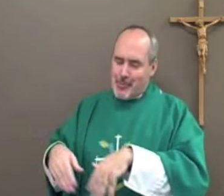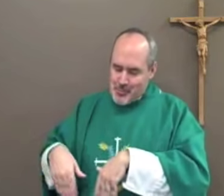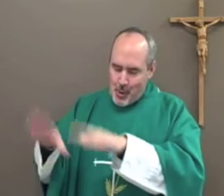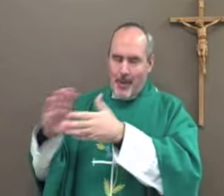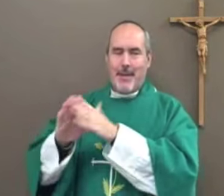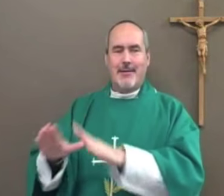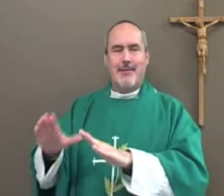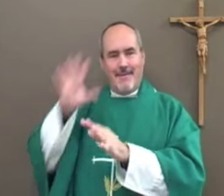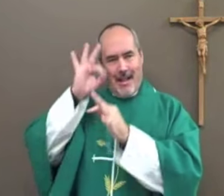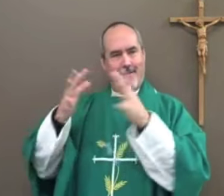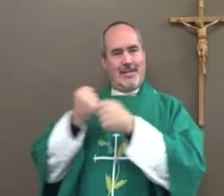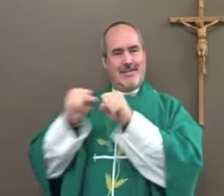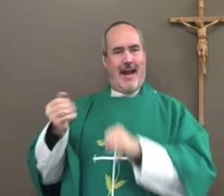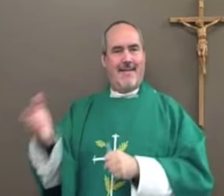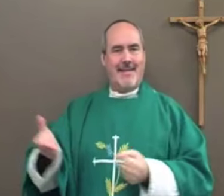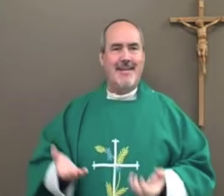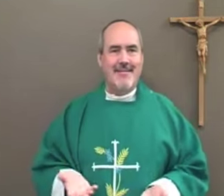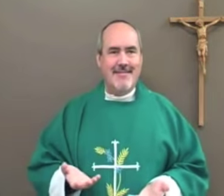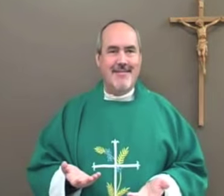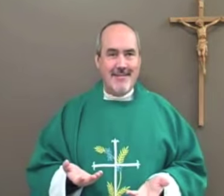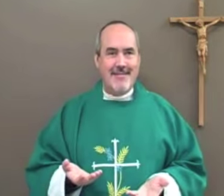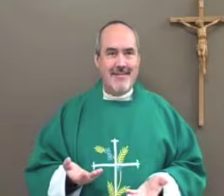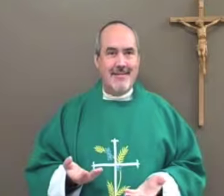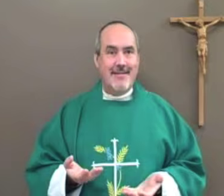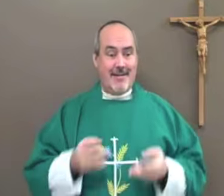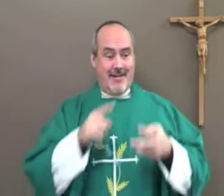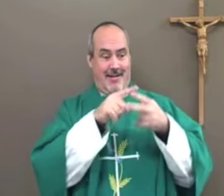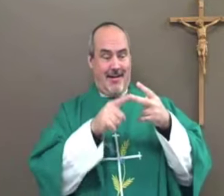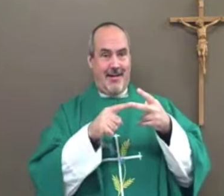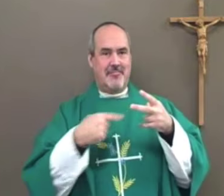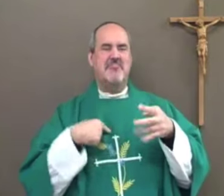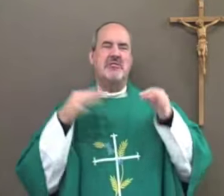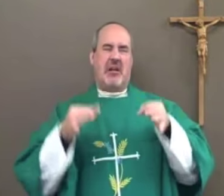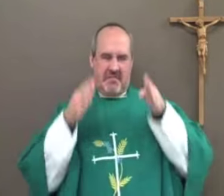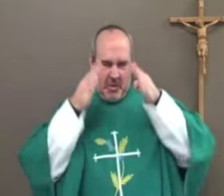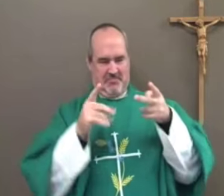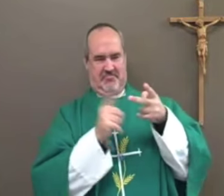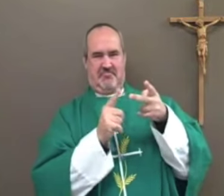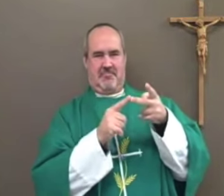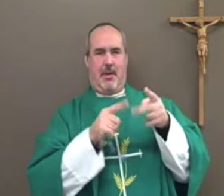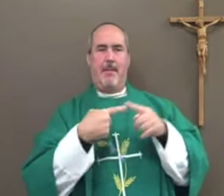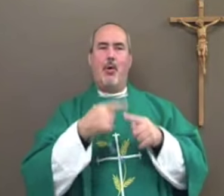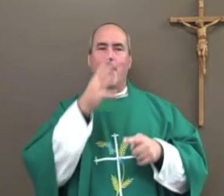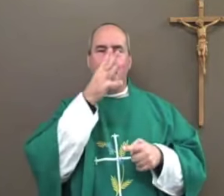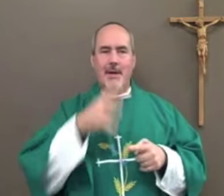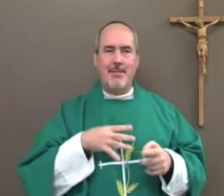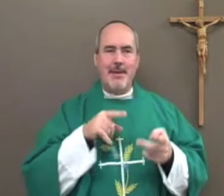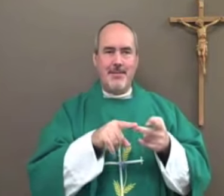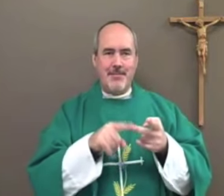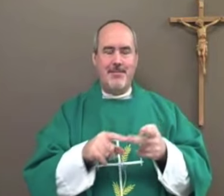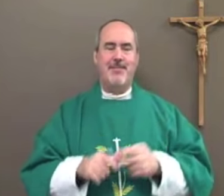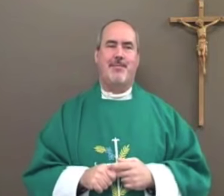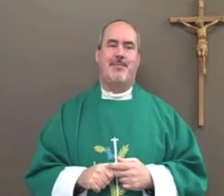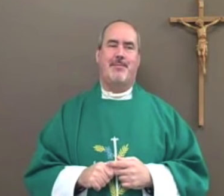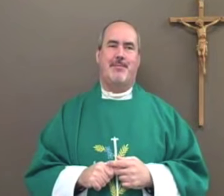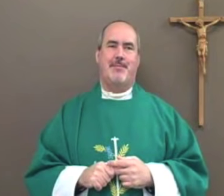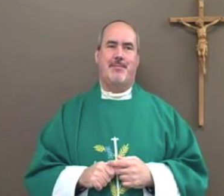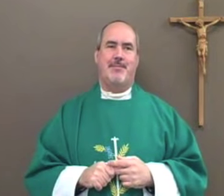And fearfully the woman said, "I did." And all Jesus did was say, "Bless you," and go in faith. I want to focus on that